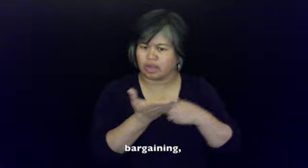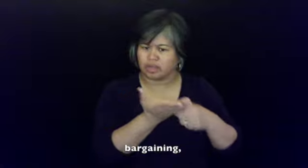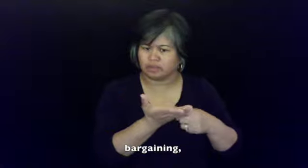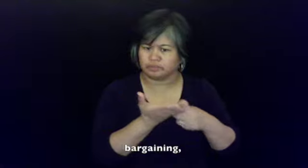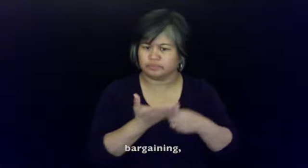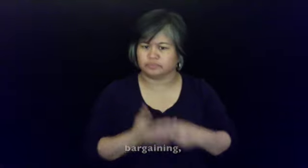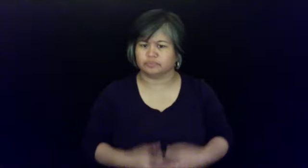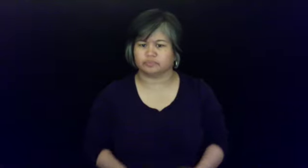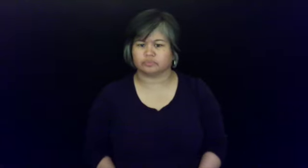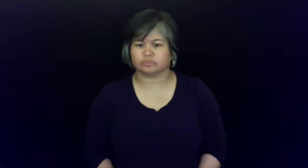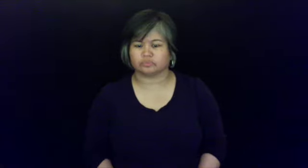bargaining,